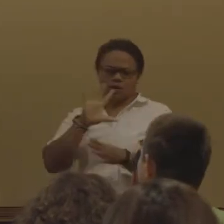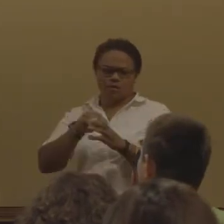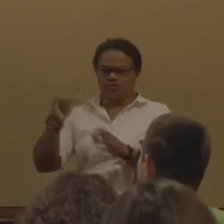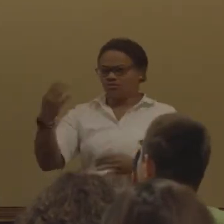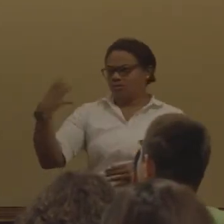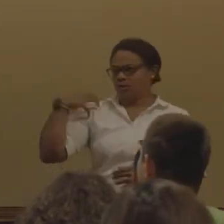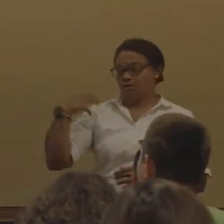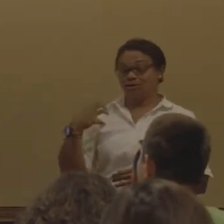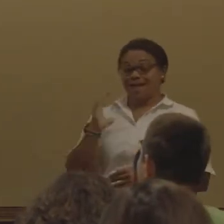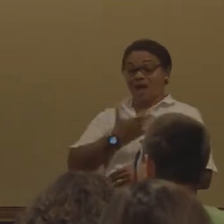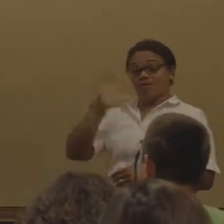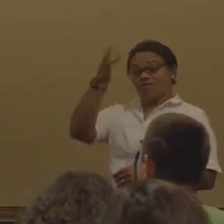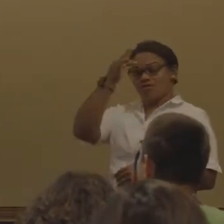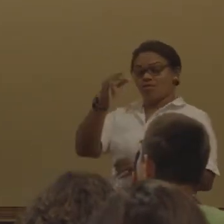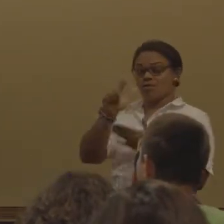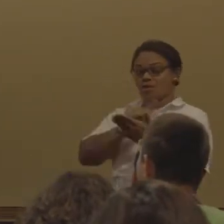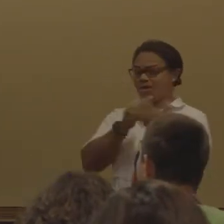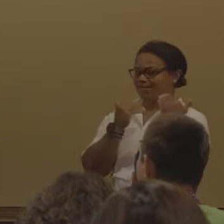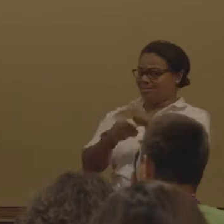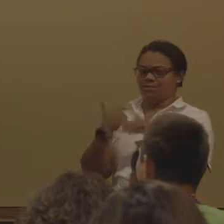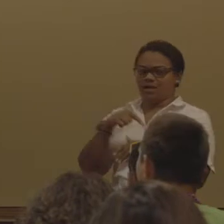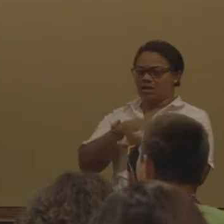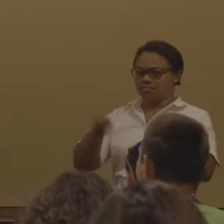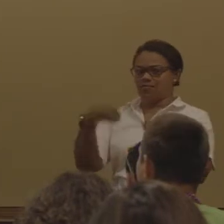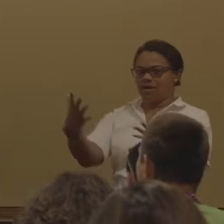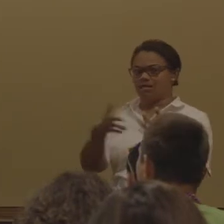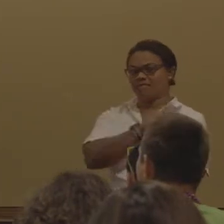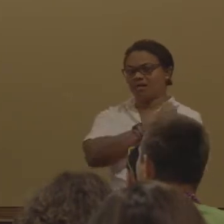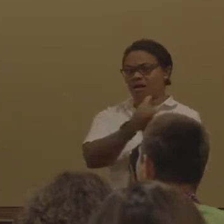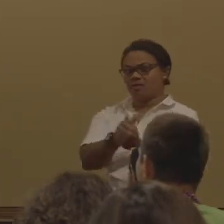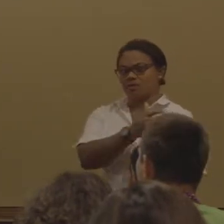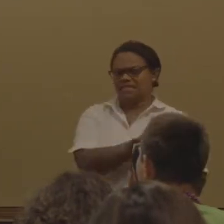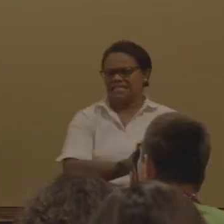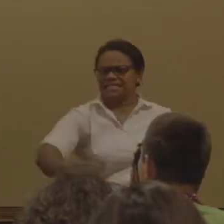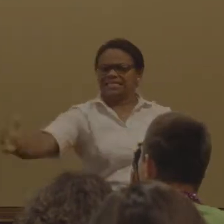are prohibited by our federal law to provide the follow-along past a certain